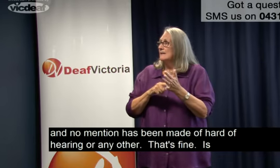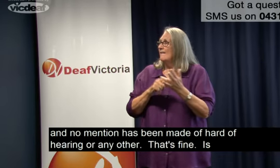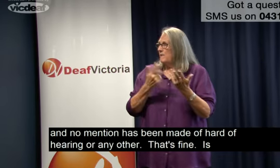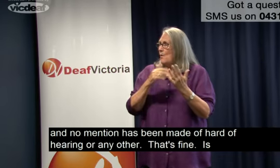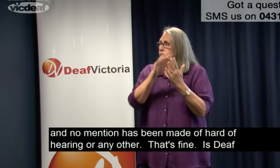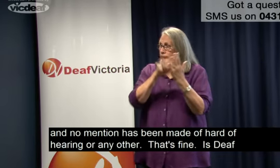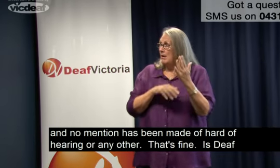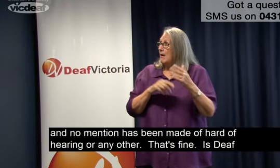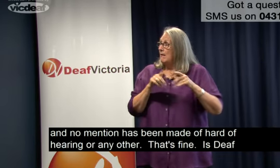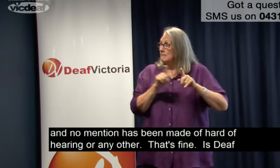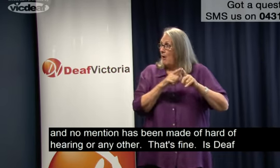distribute a survey